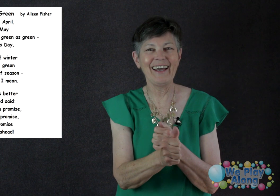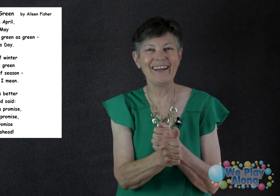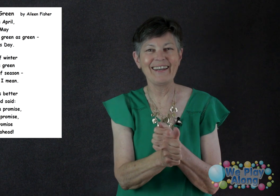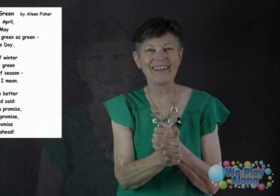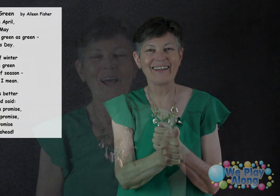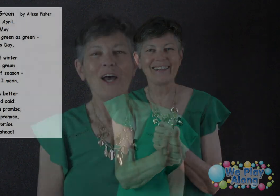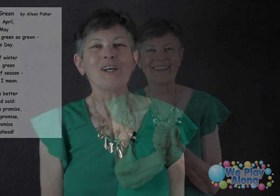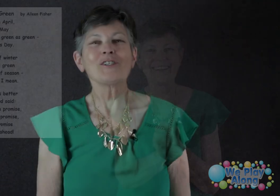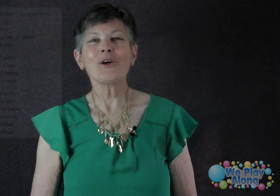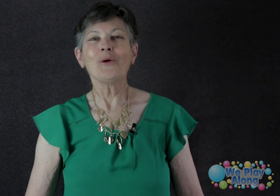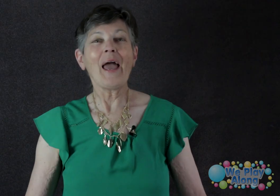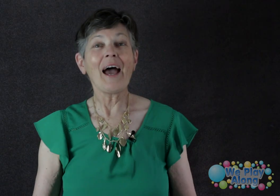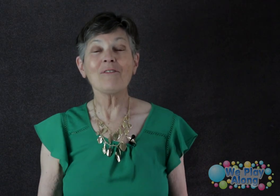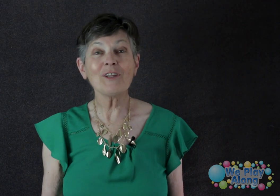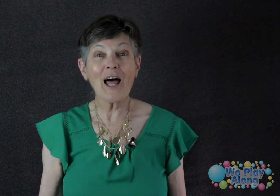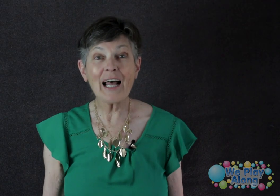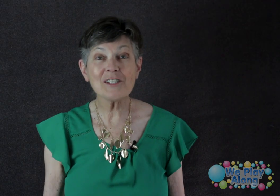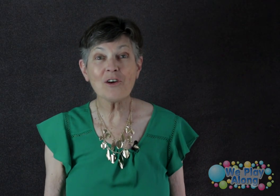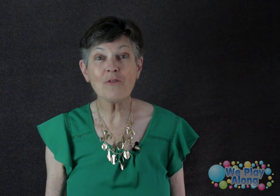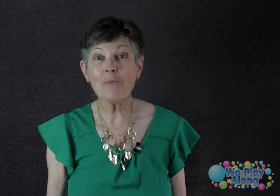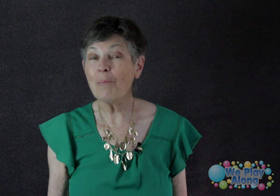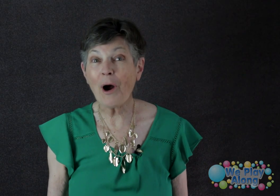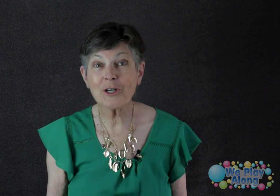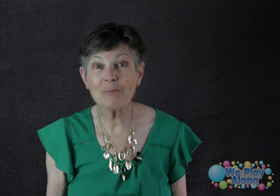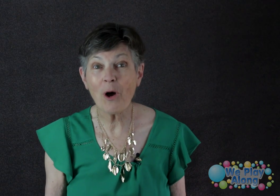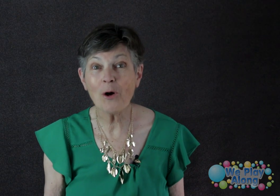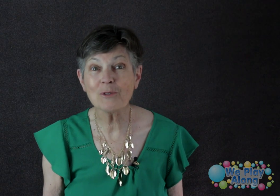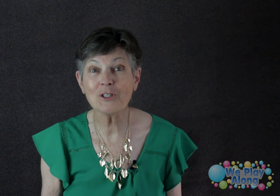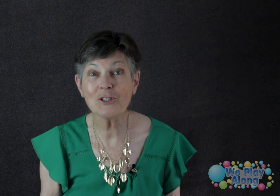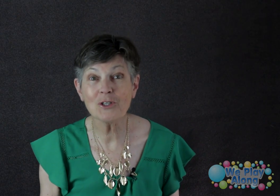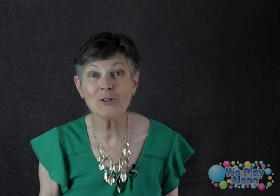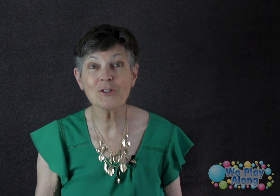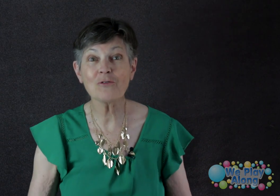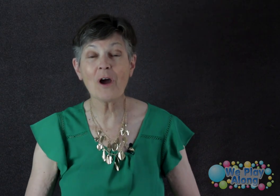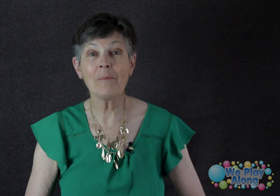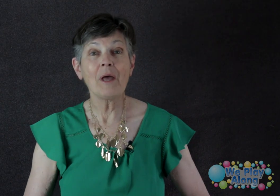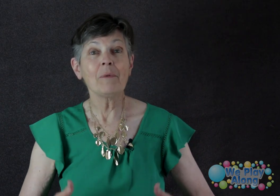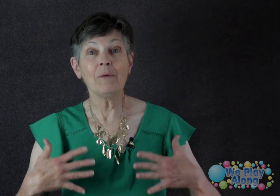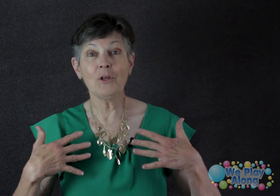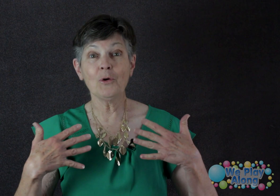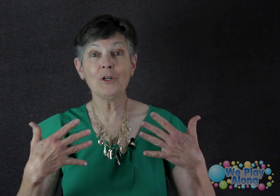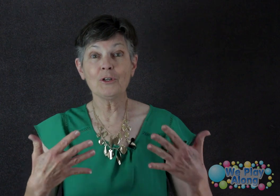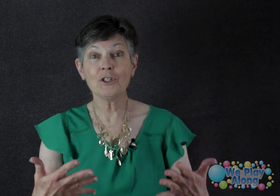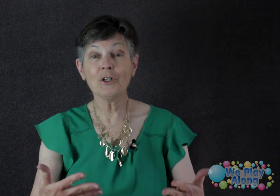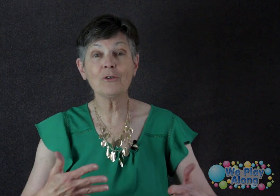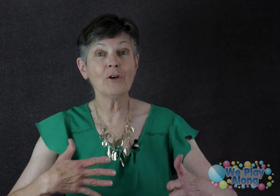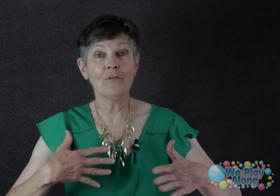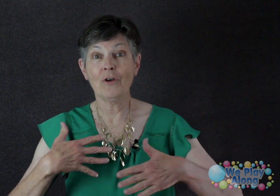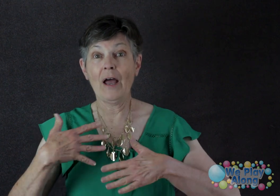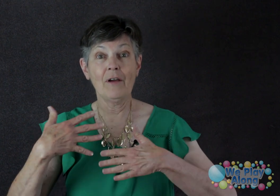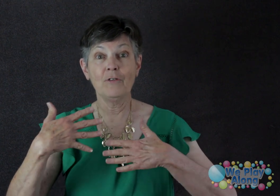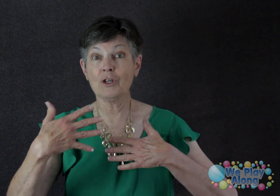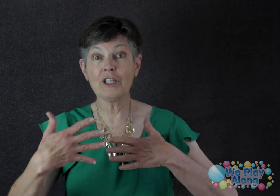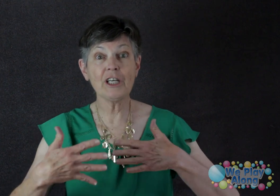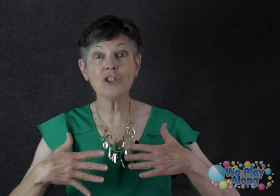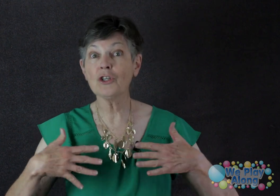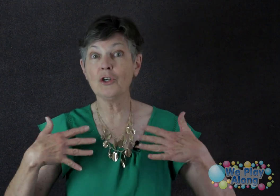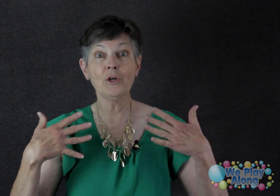ahead. So you have lots of March poems to choose from. Maybe you and your children, or if you're a teacher, you and